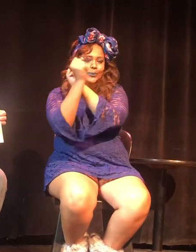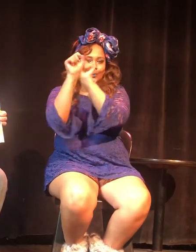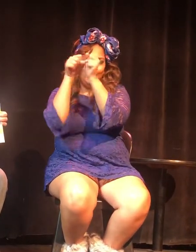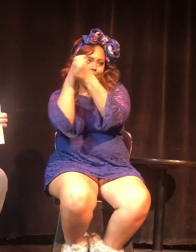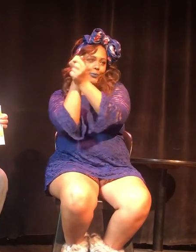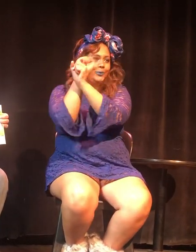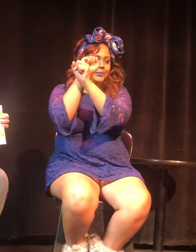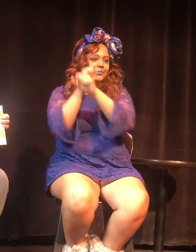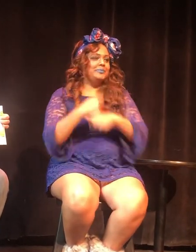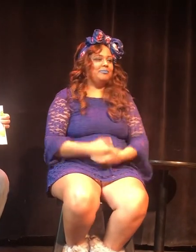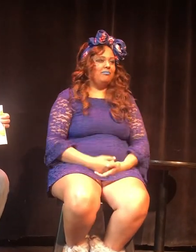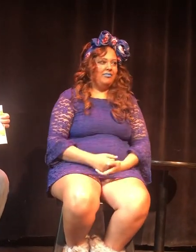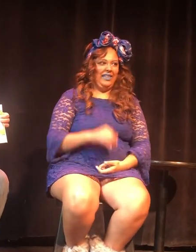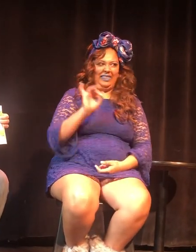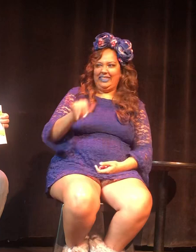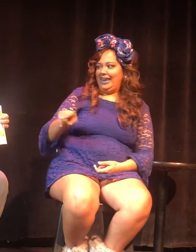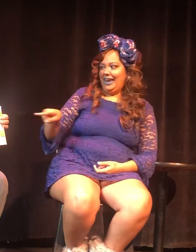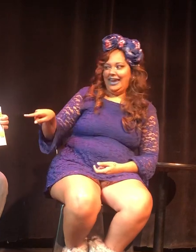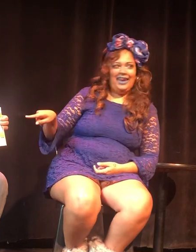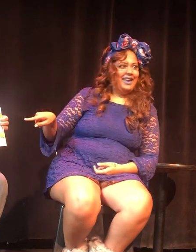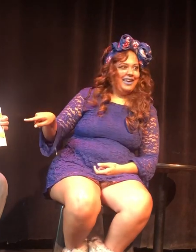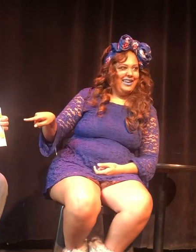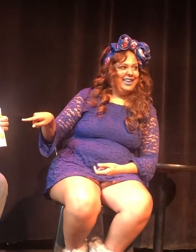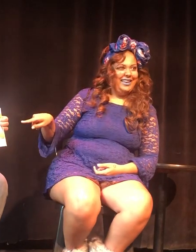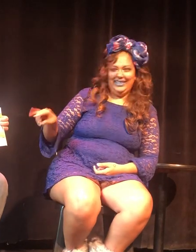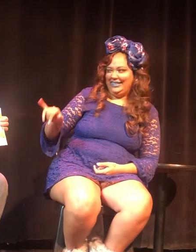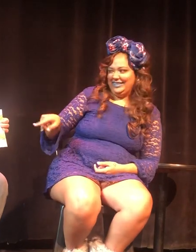that, that's necking.